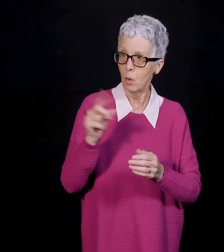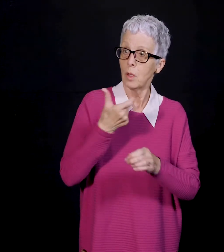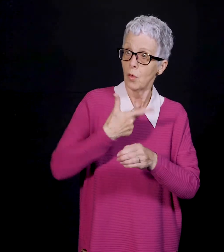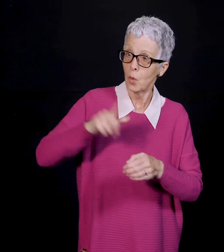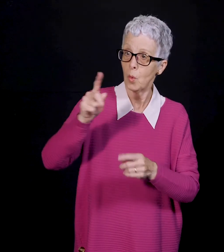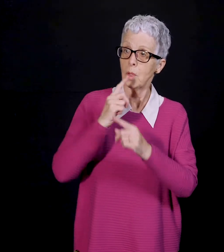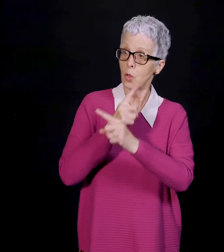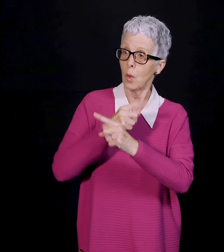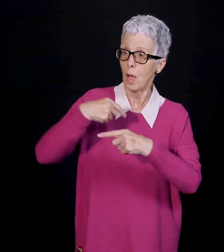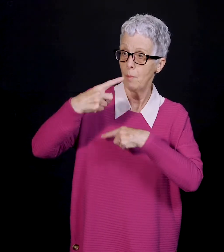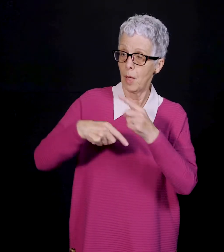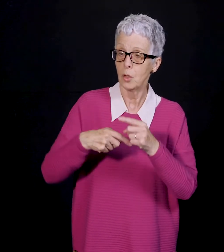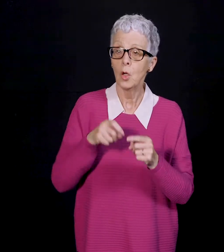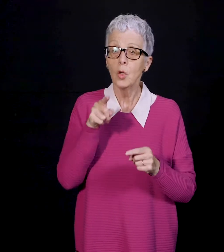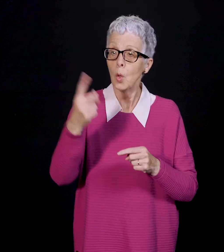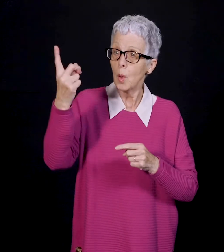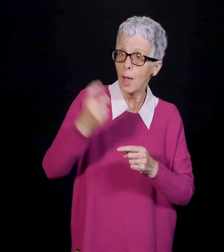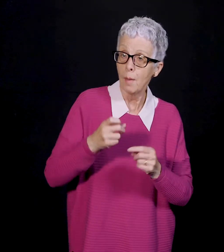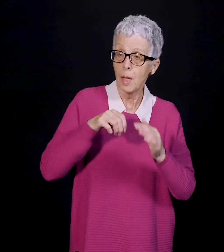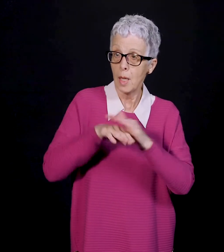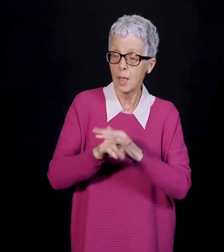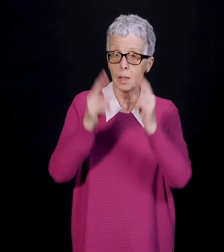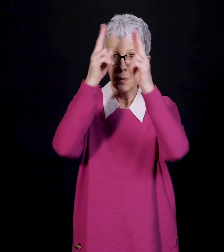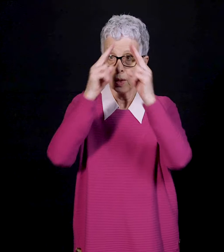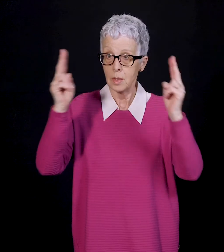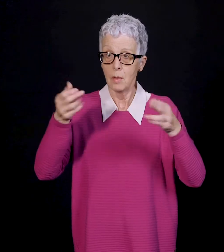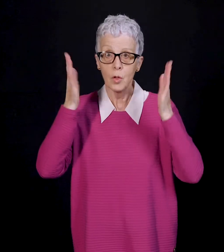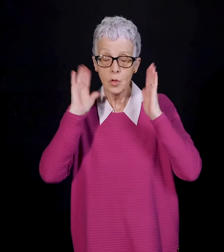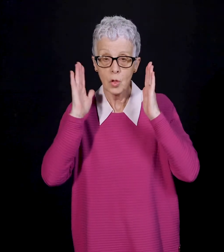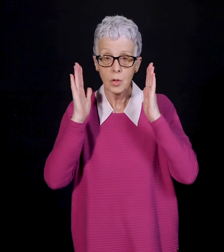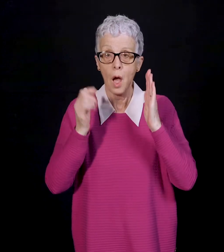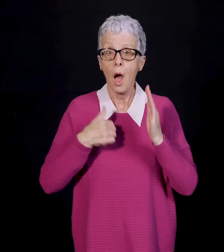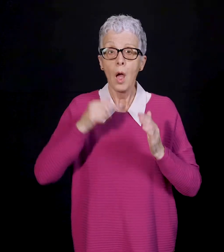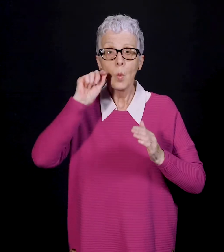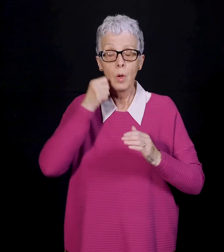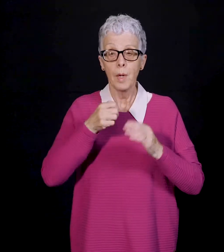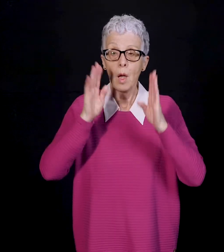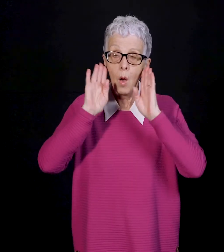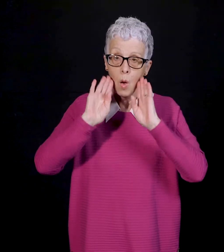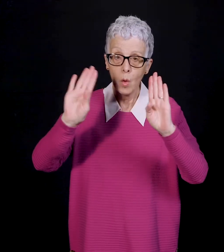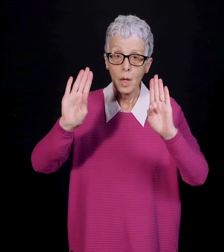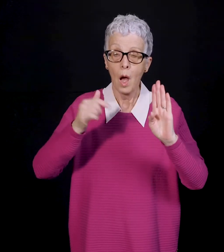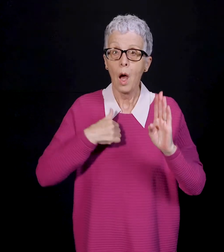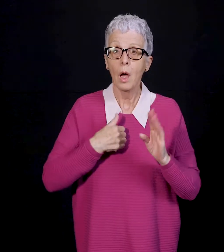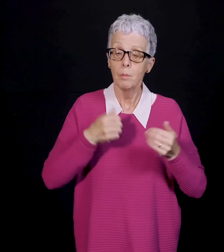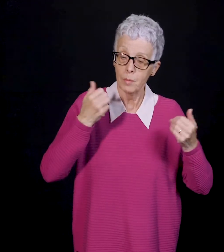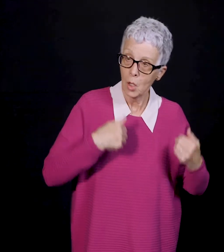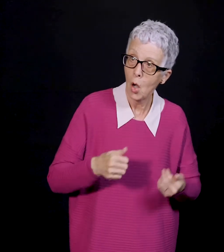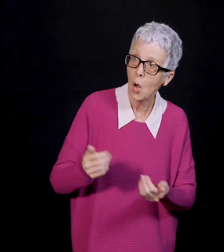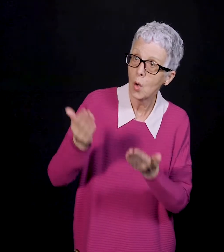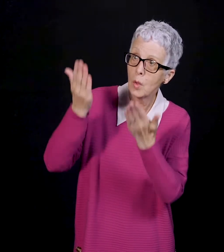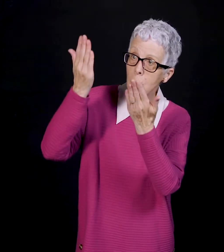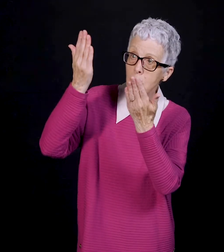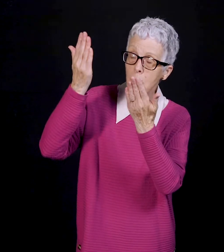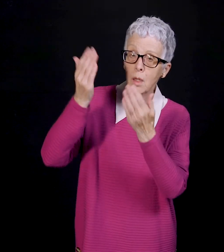of when he said, among those who approach me, I will be proved holy, and in the sight of all the people, I will be honored. You know,